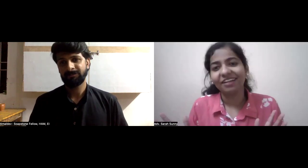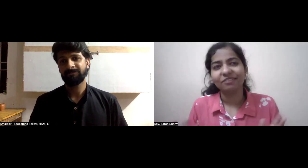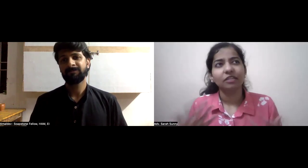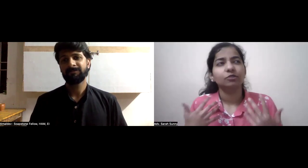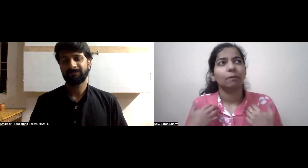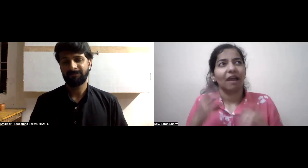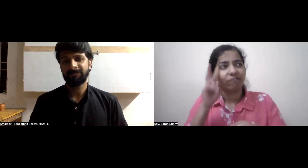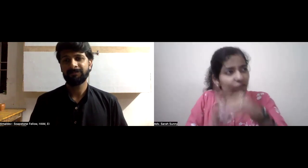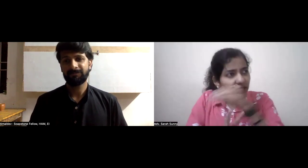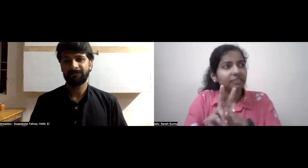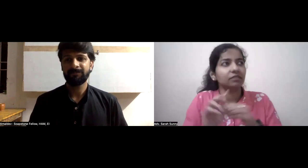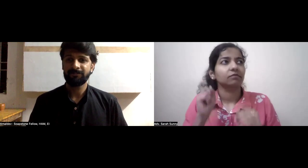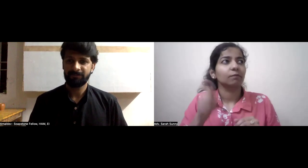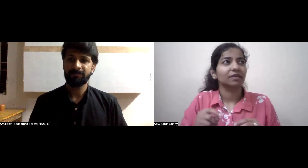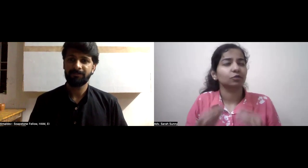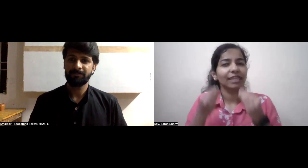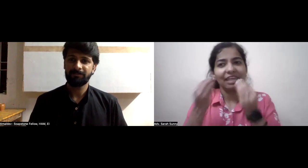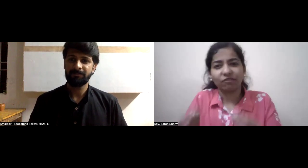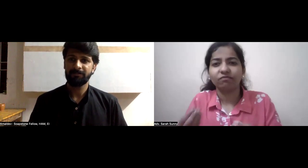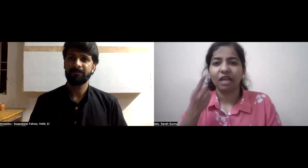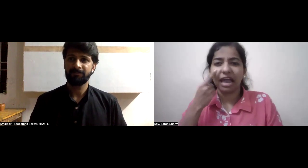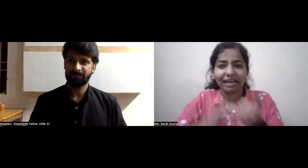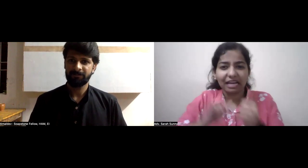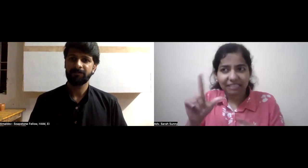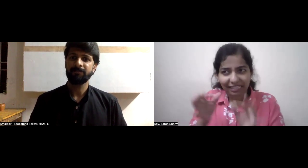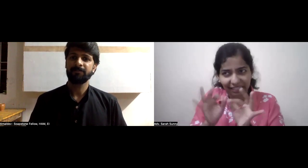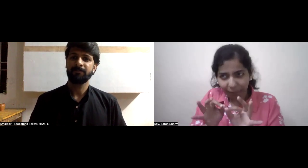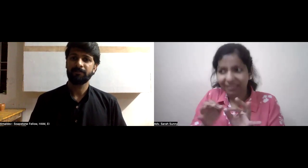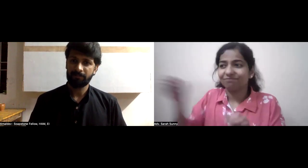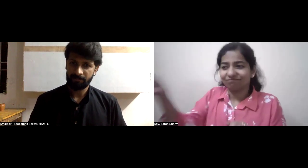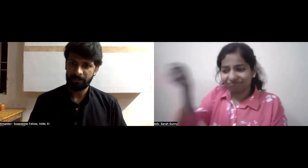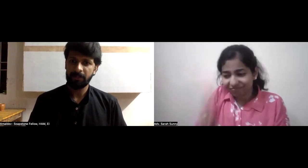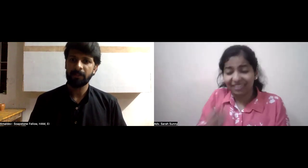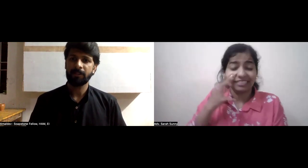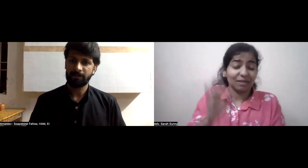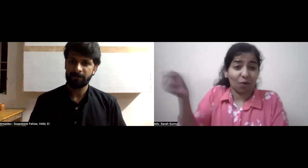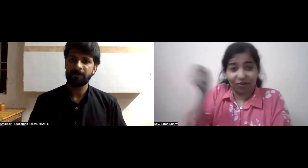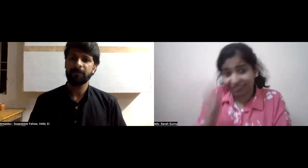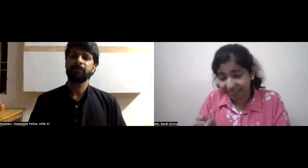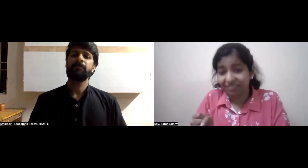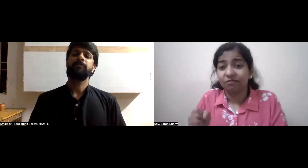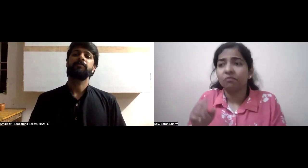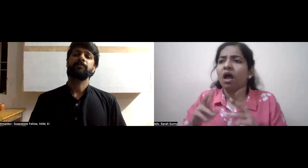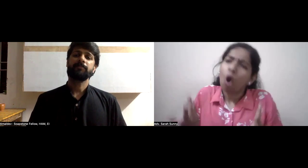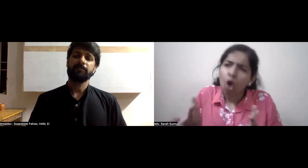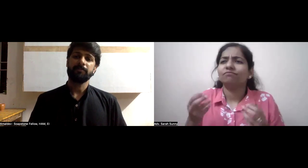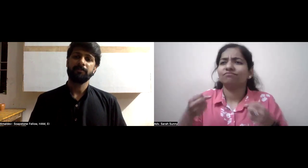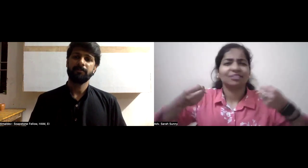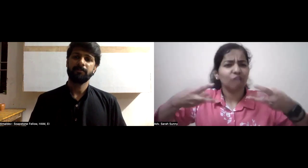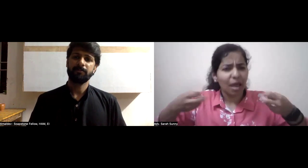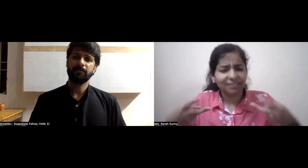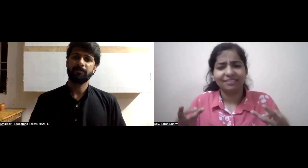many technical glitches and that's kind of, disturbs the flow. So I personally